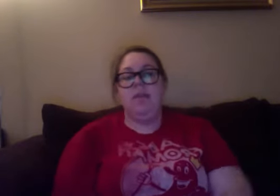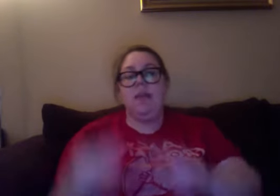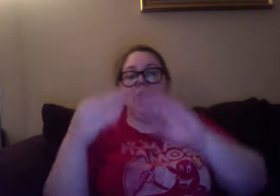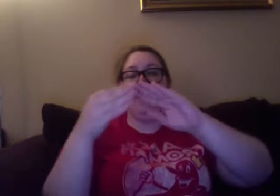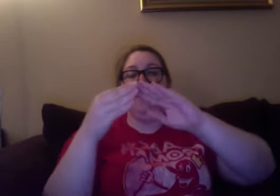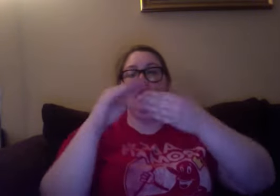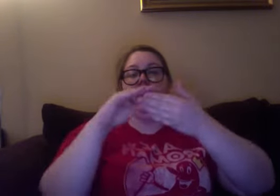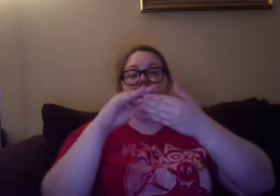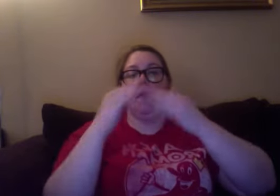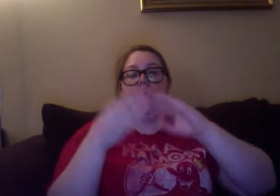City?